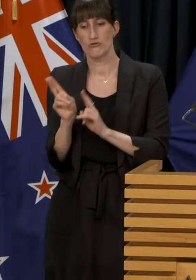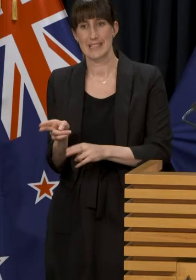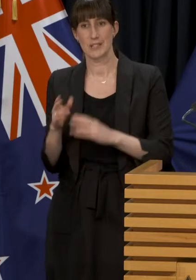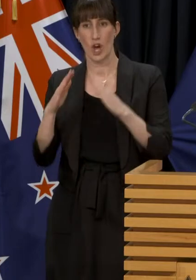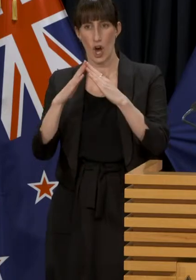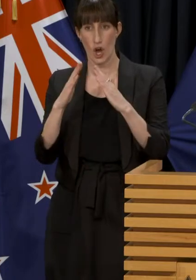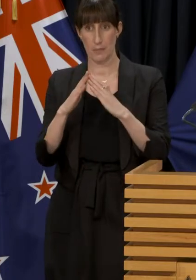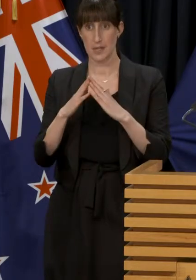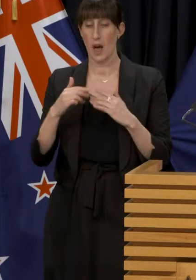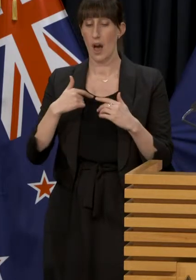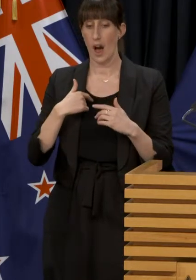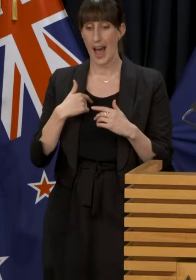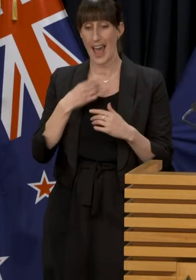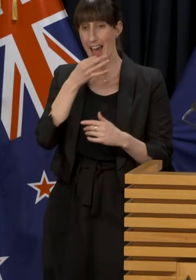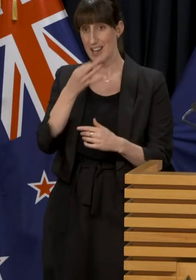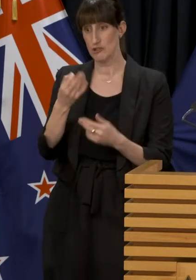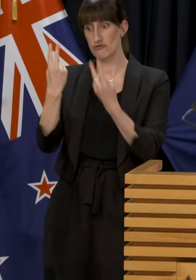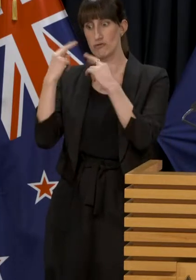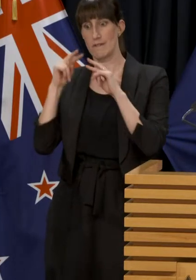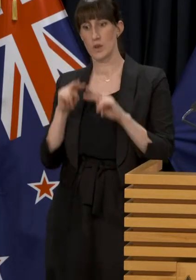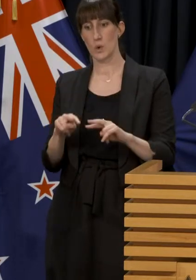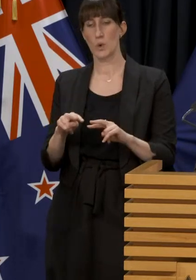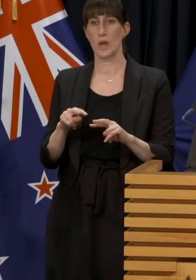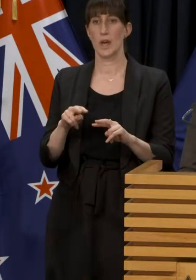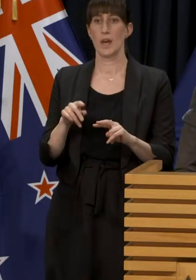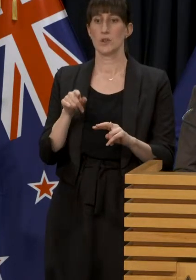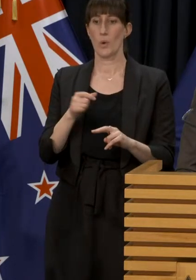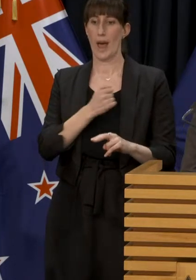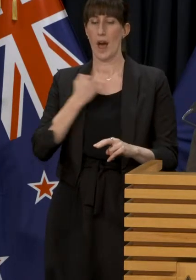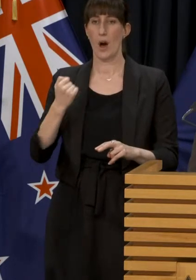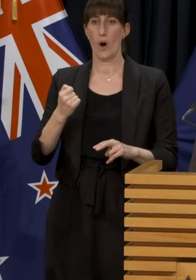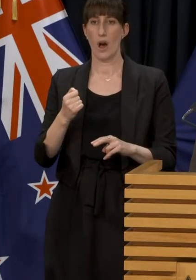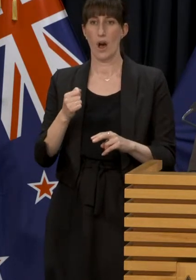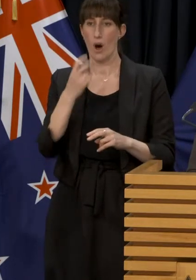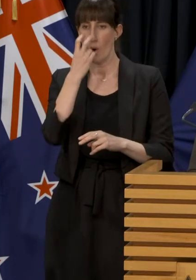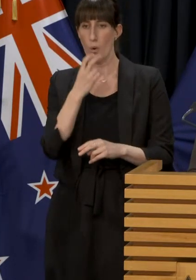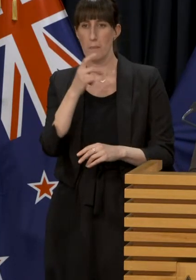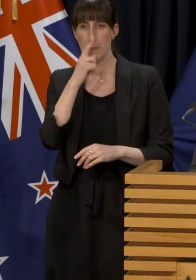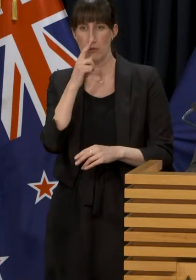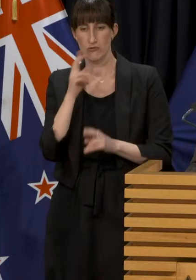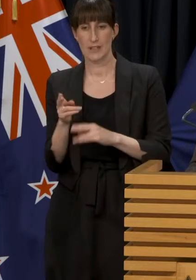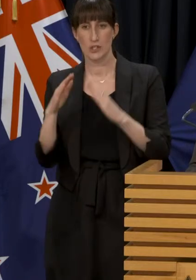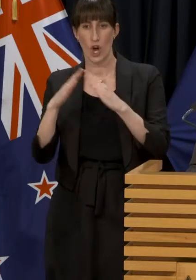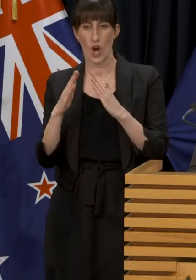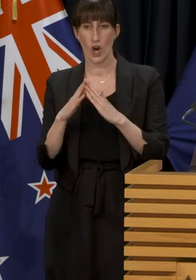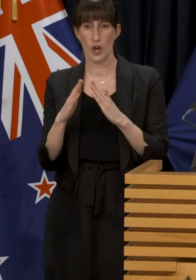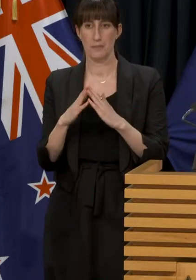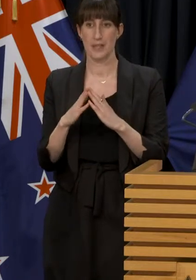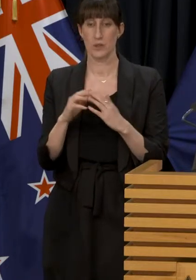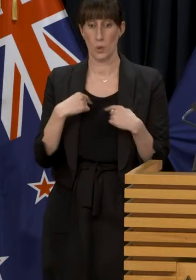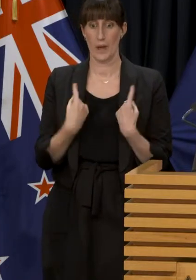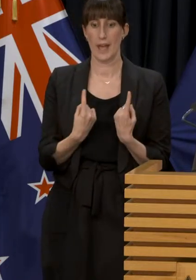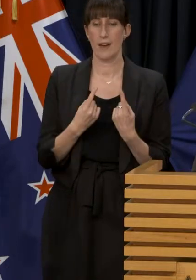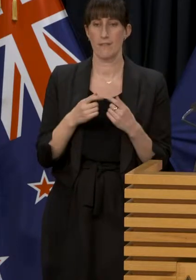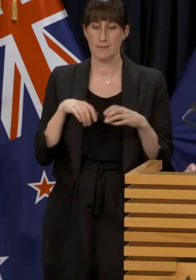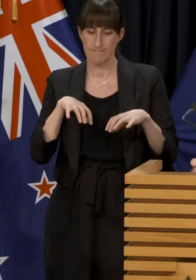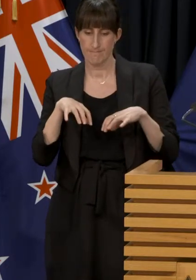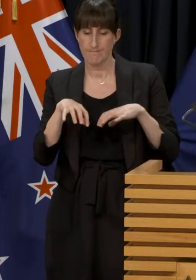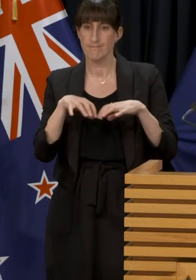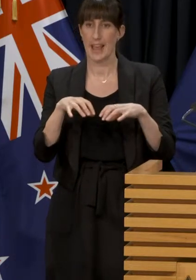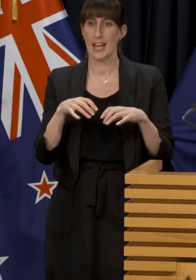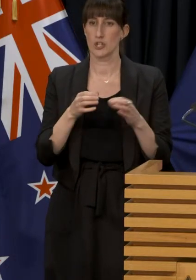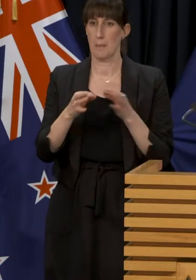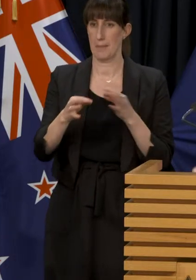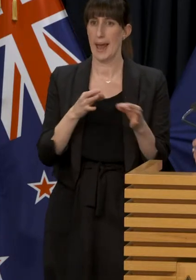I commissioned into COVID-19 clusters in our ARC facilities. So from New Zealand and international experience, we know